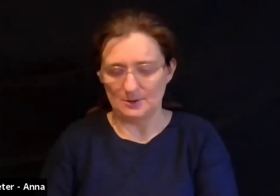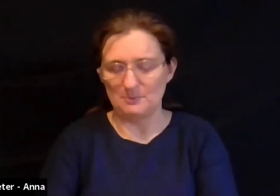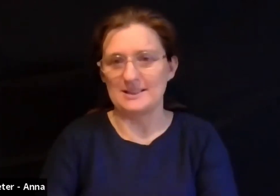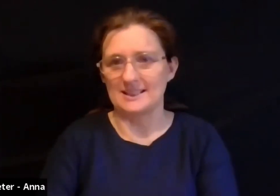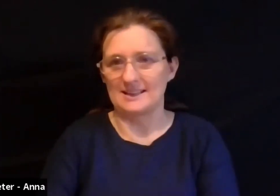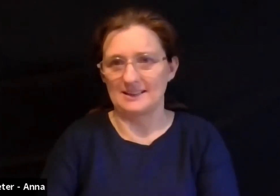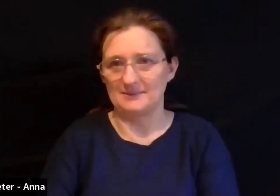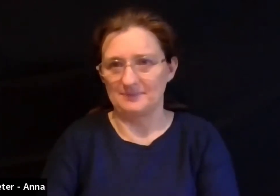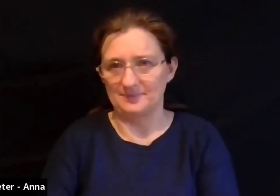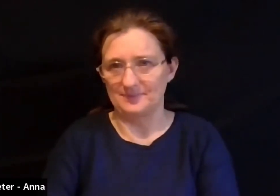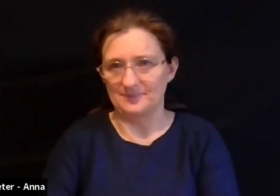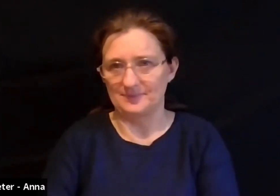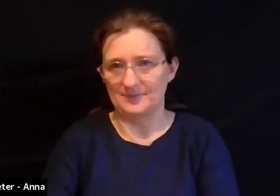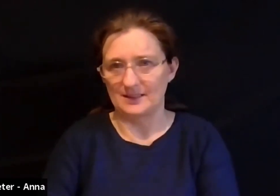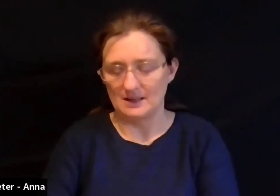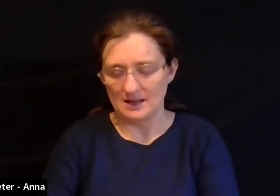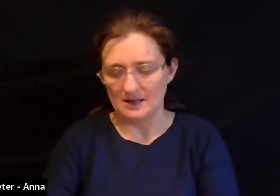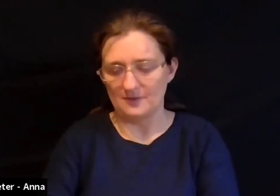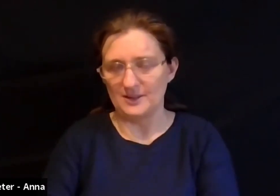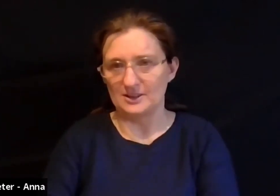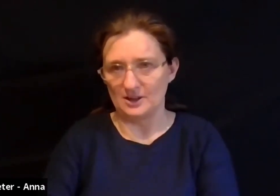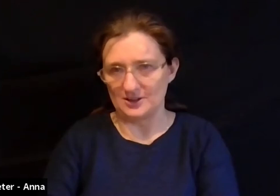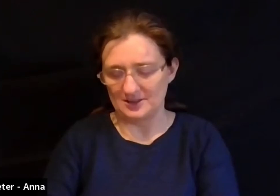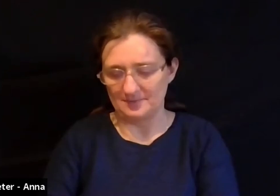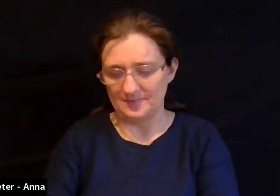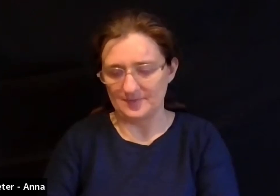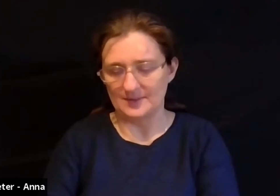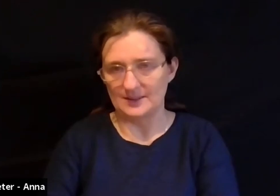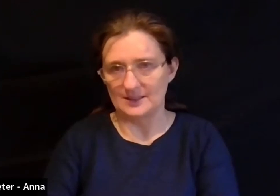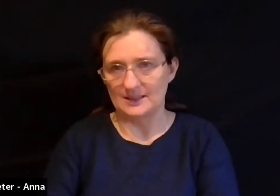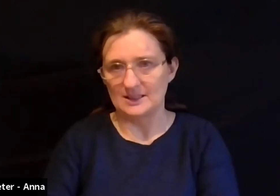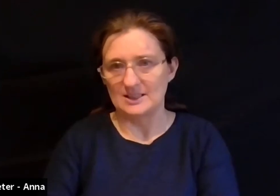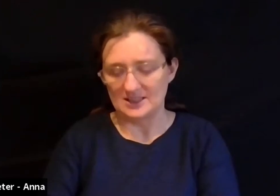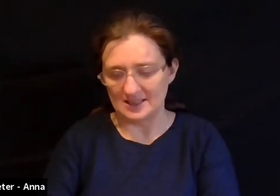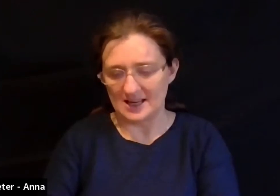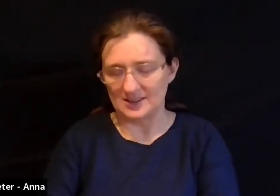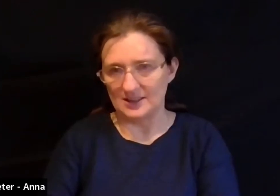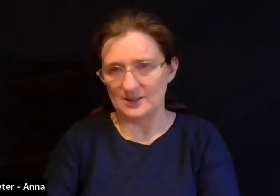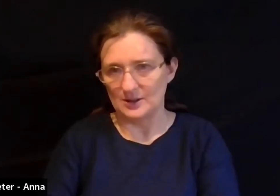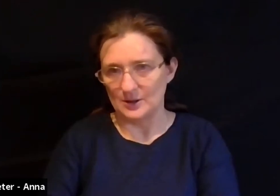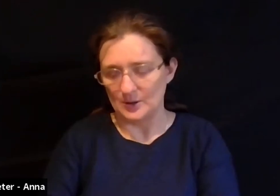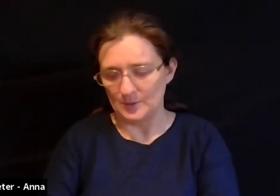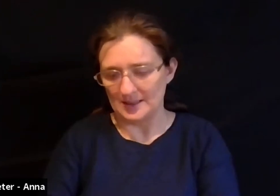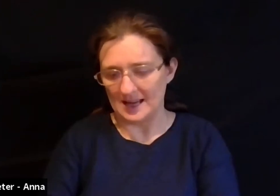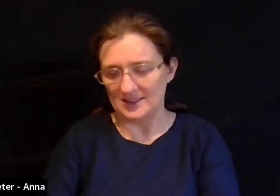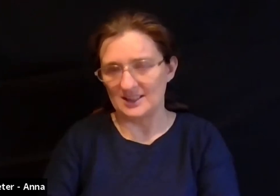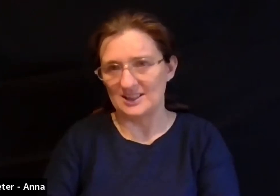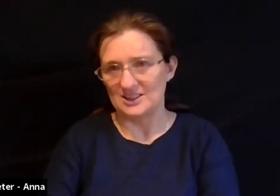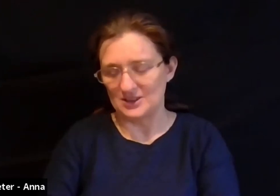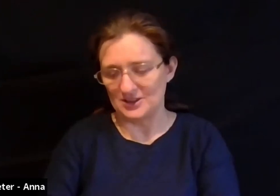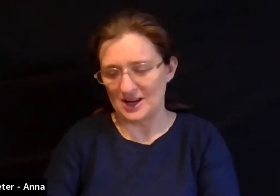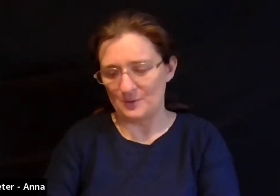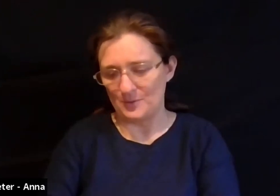So we pray together. Loving God, together, we